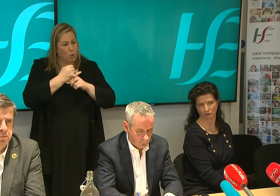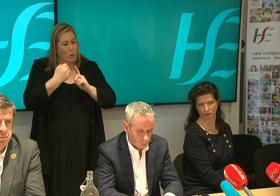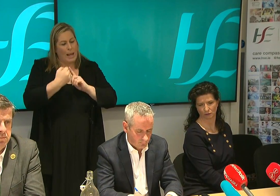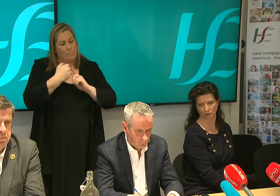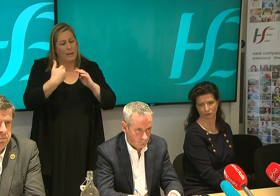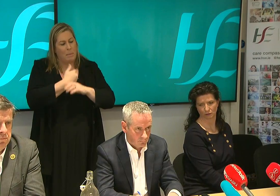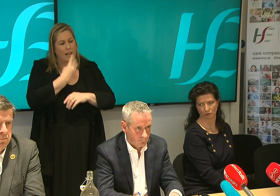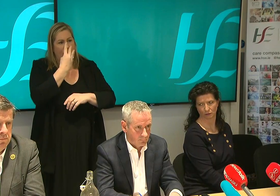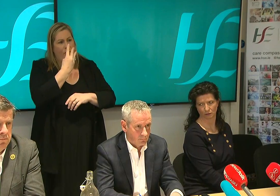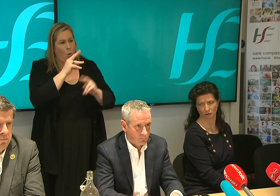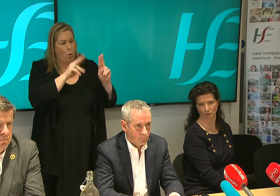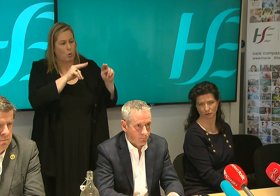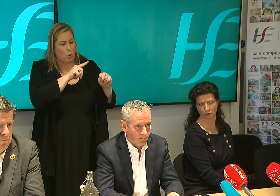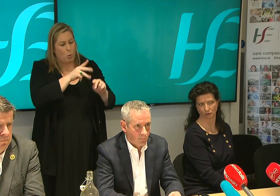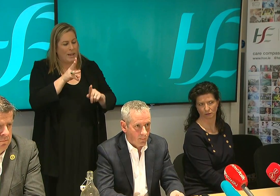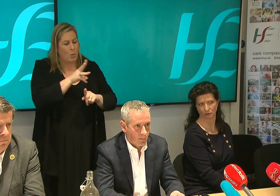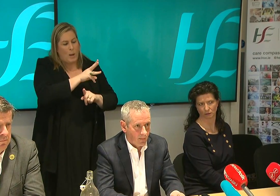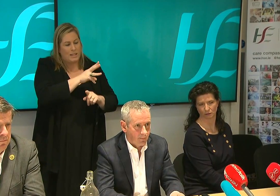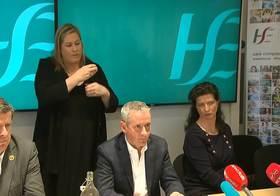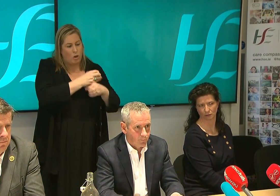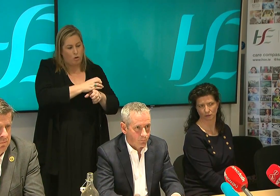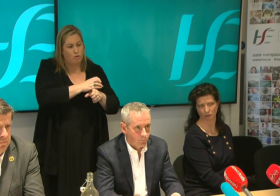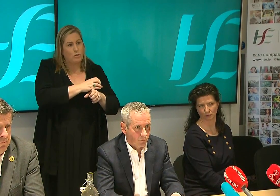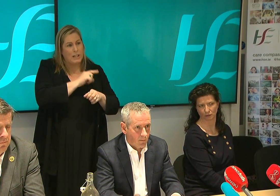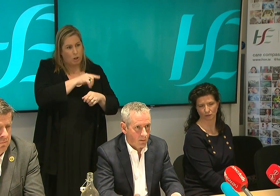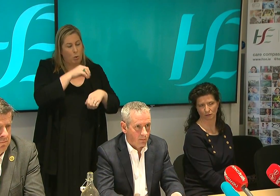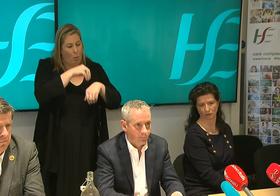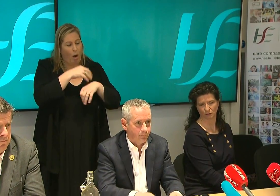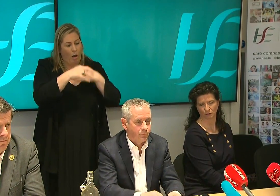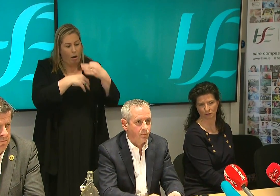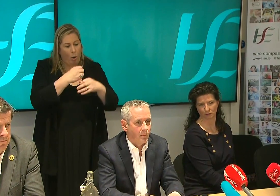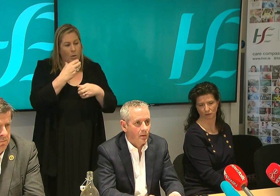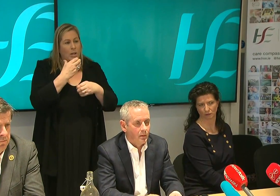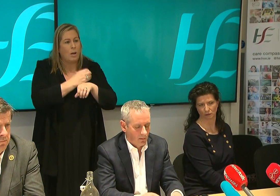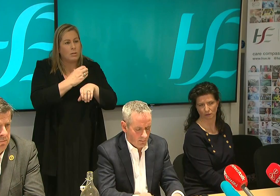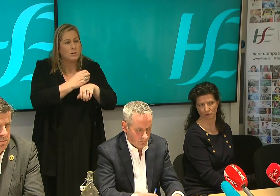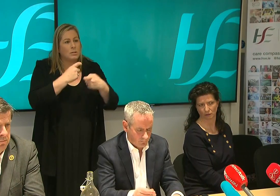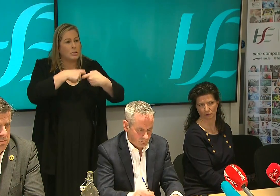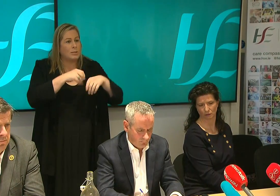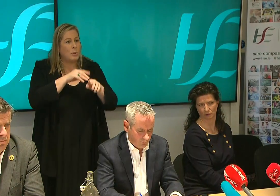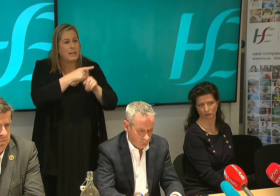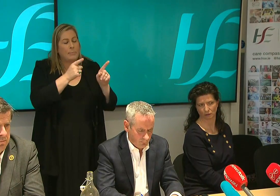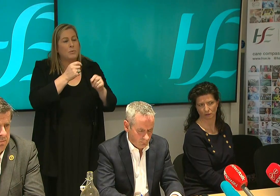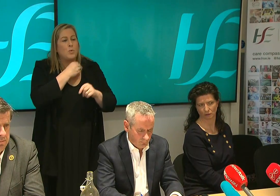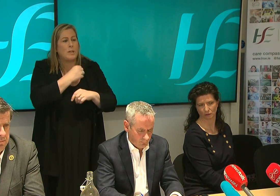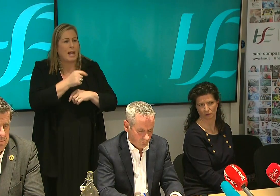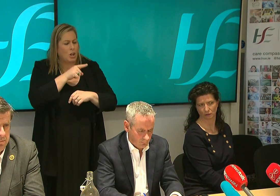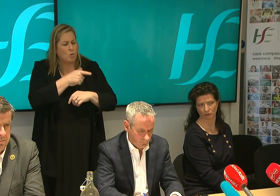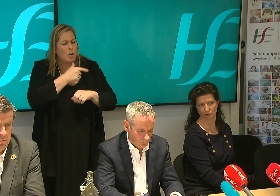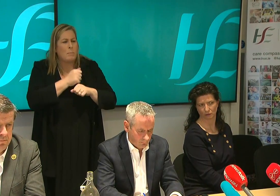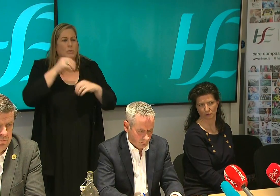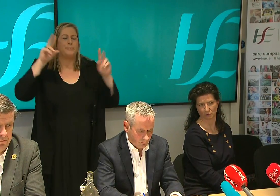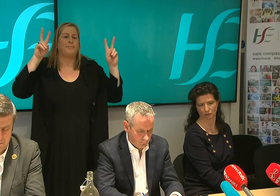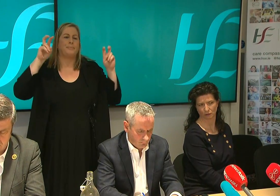these 4 new cases in the west of the country? We've been in ongoing contact with a number of them today. And just on the mass gatherings, you say those proposals are